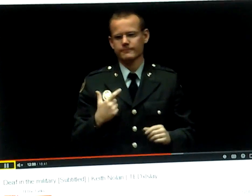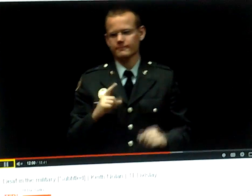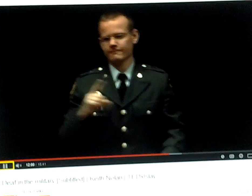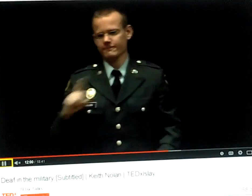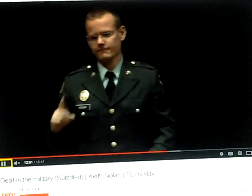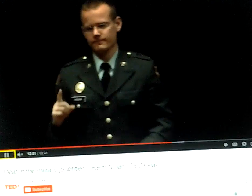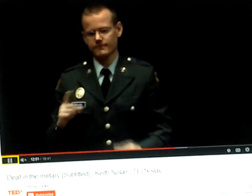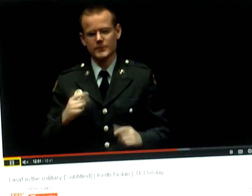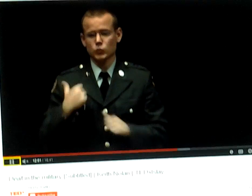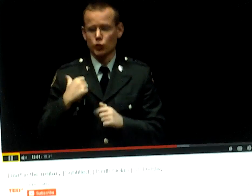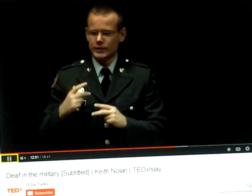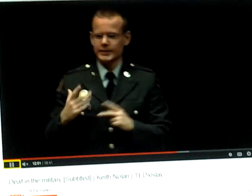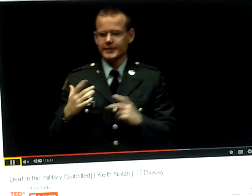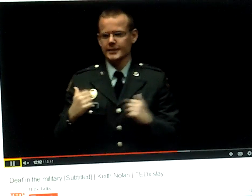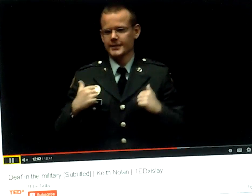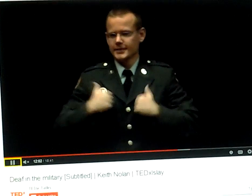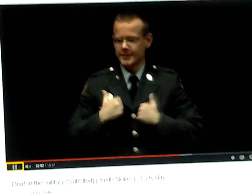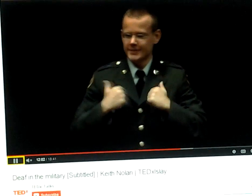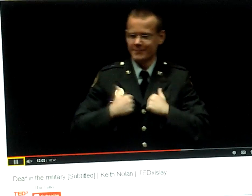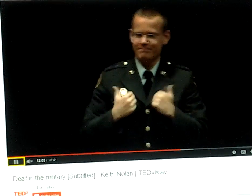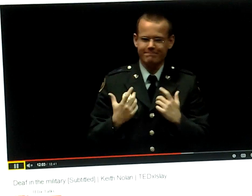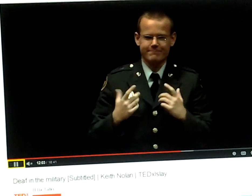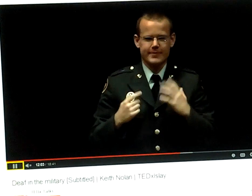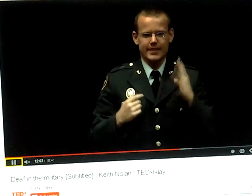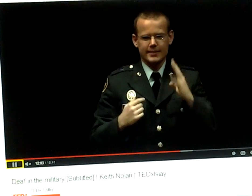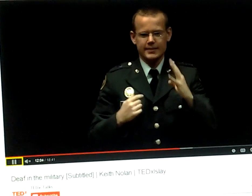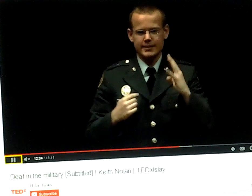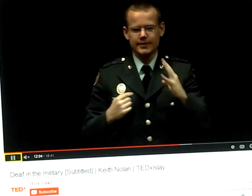You have to follow orders. Sorry, it was messed up.